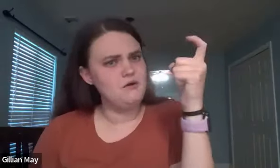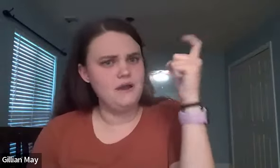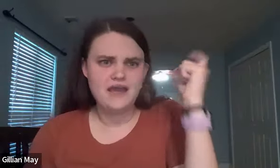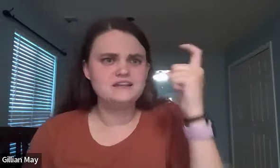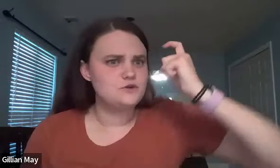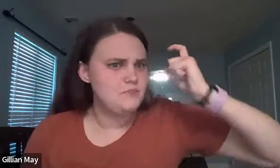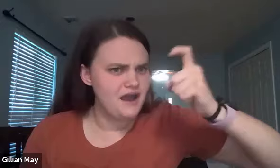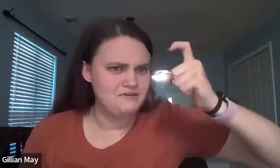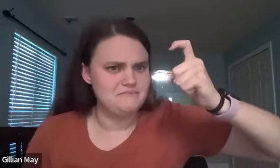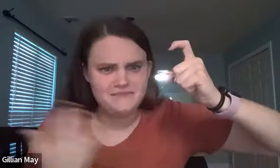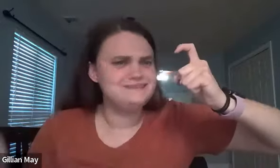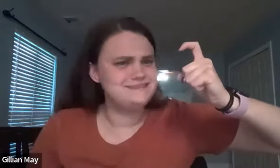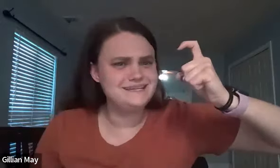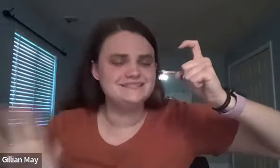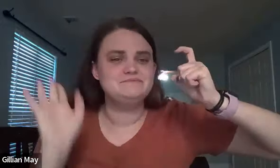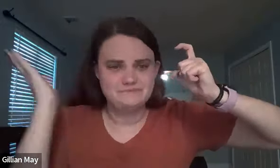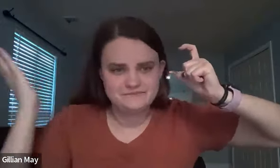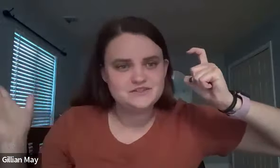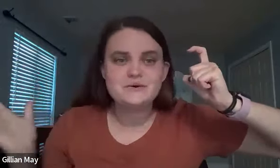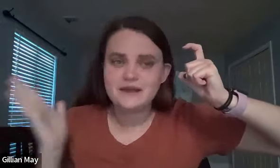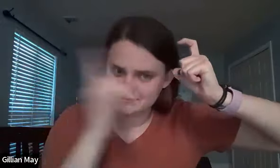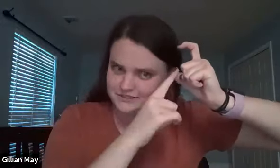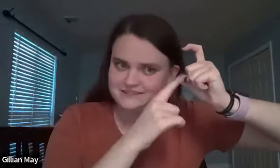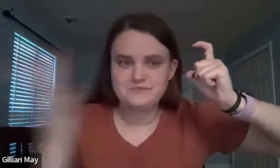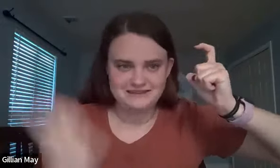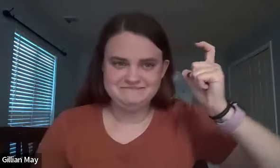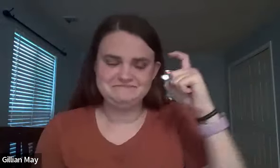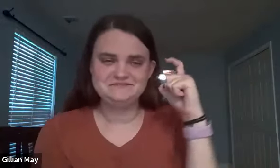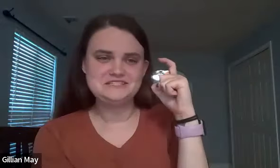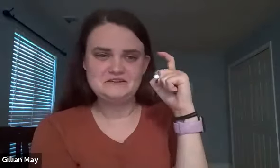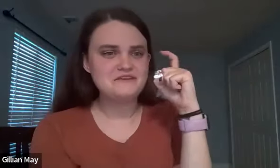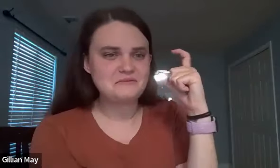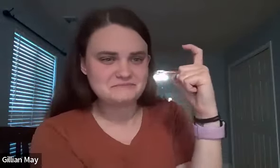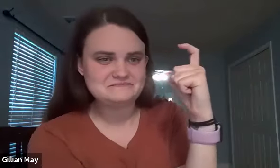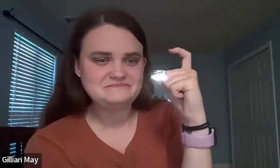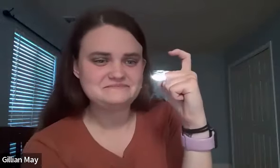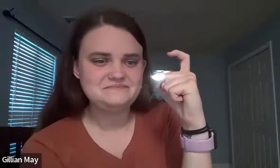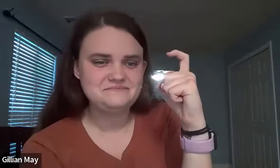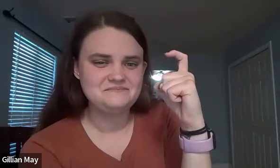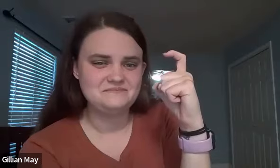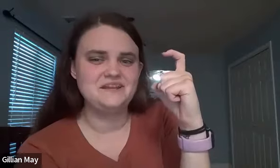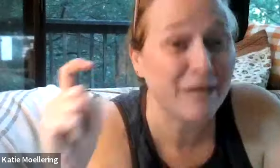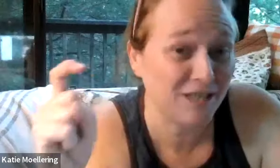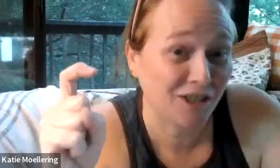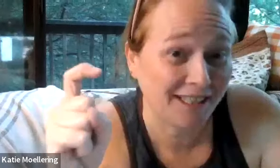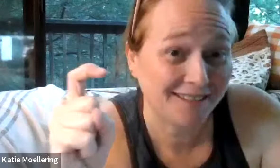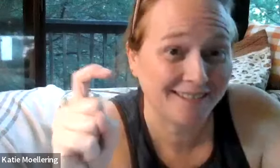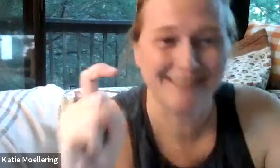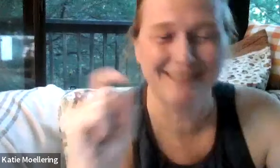oh, X for a pirate makes sense. So X marks the spot. Just a little fun one. It was me, Gillian.